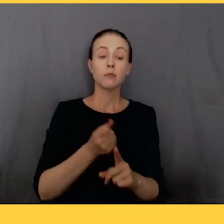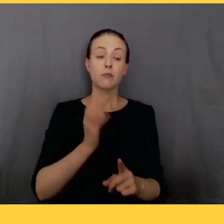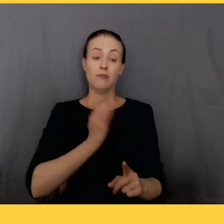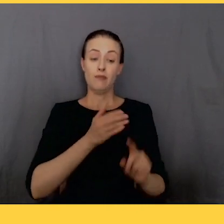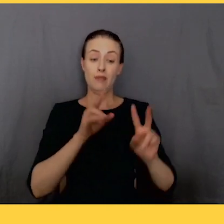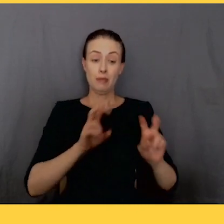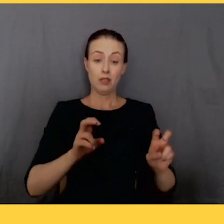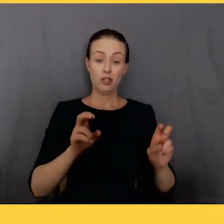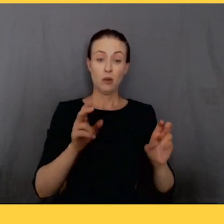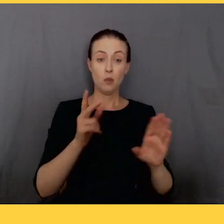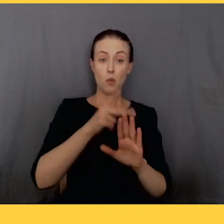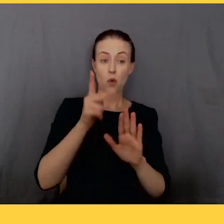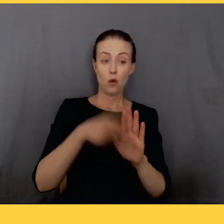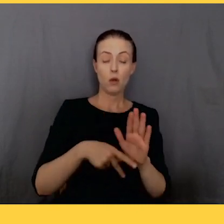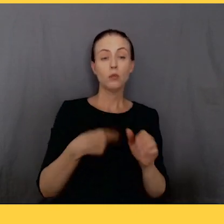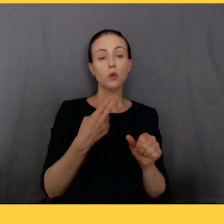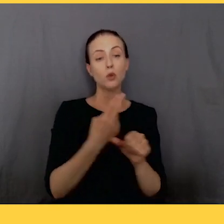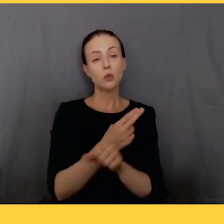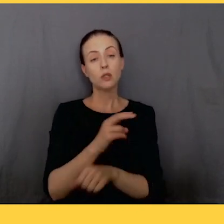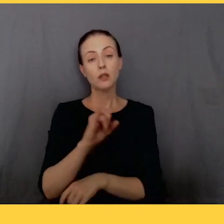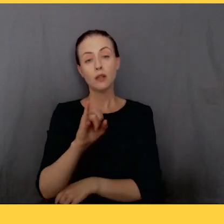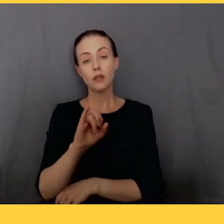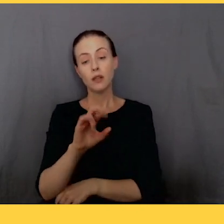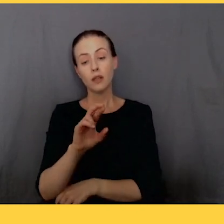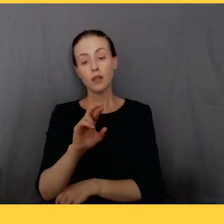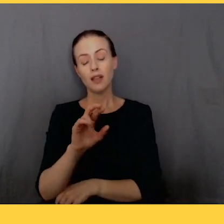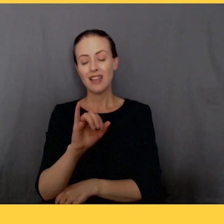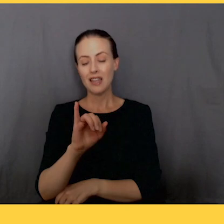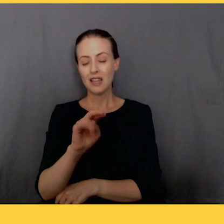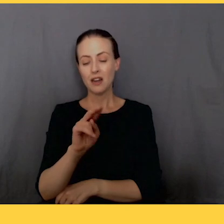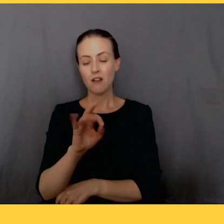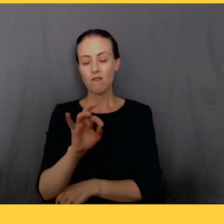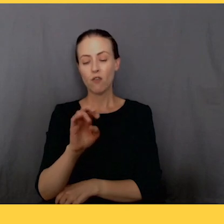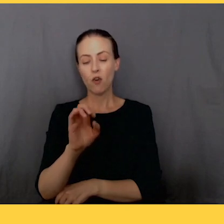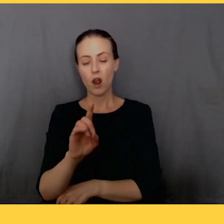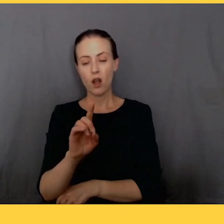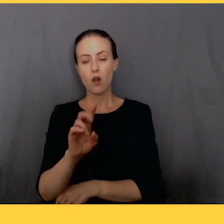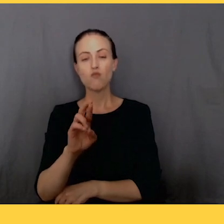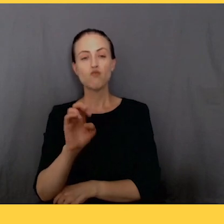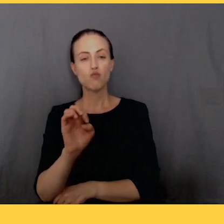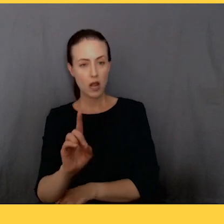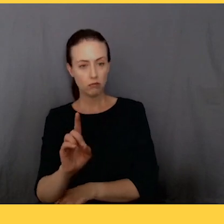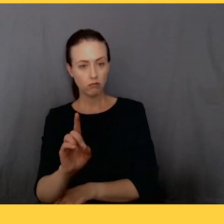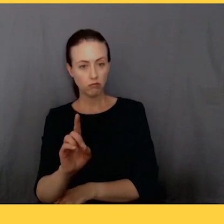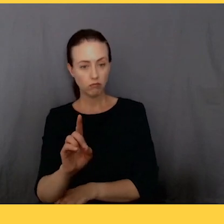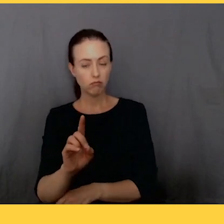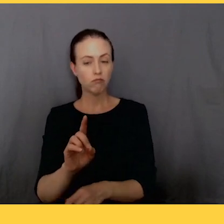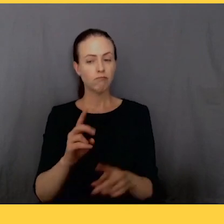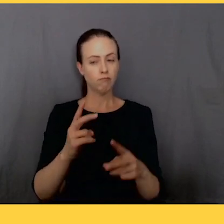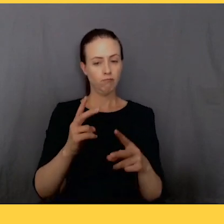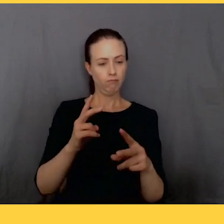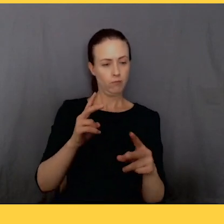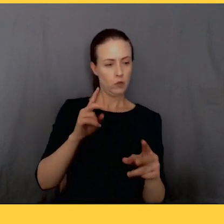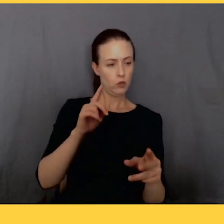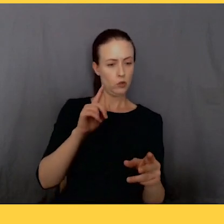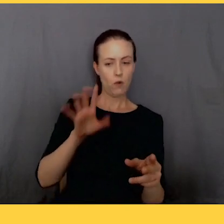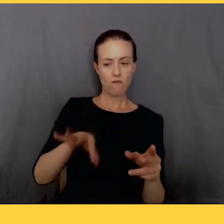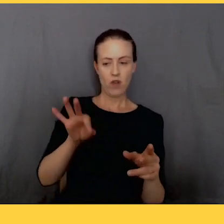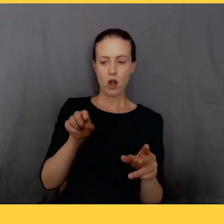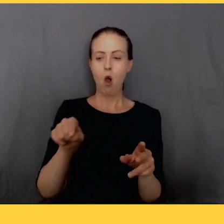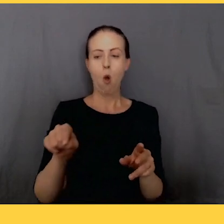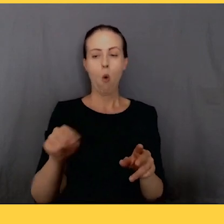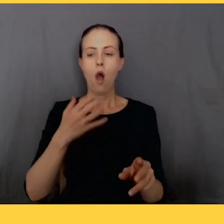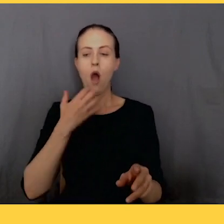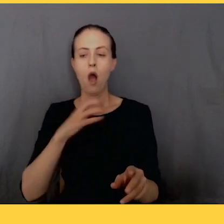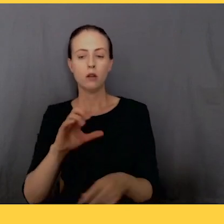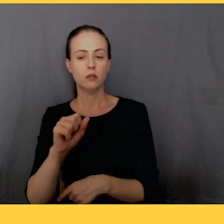other technologies such as infrared to detect hot spots on our electrical power lines. We use